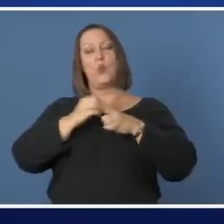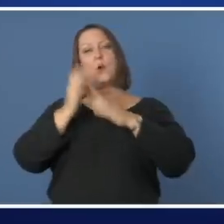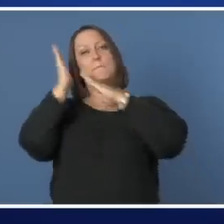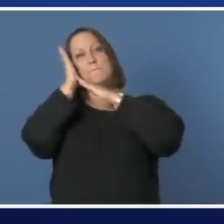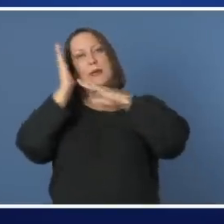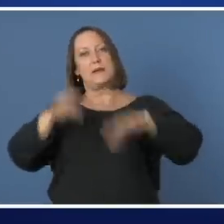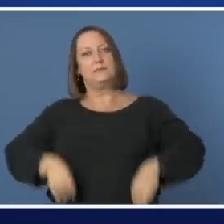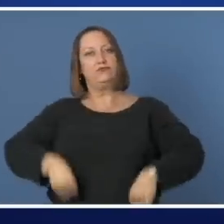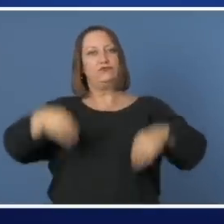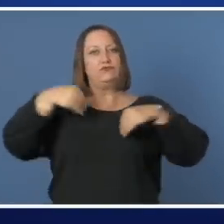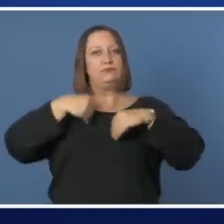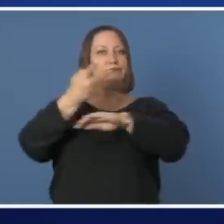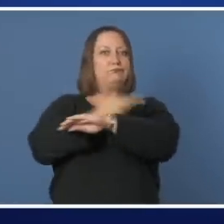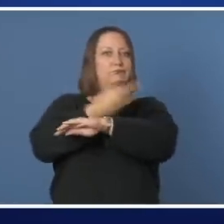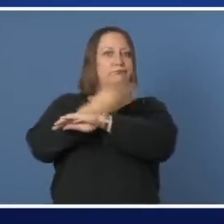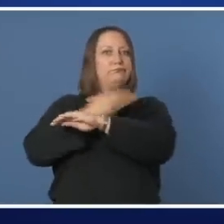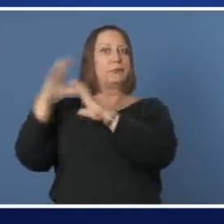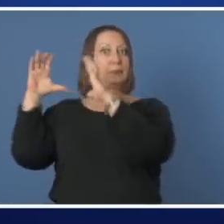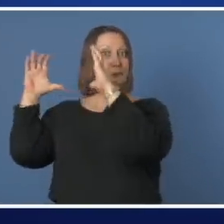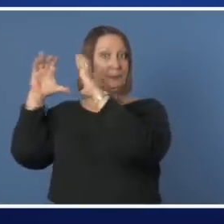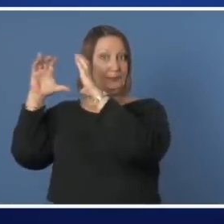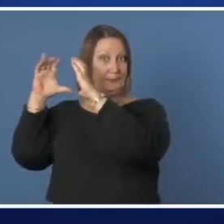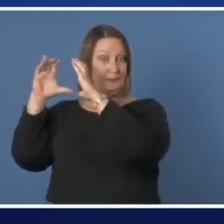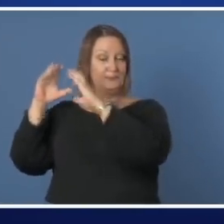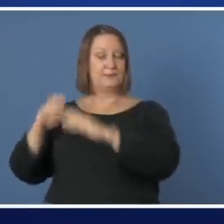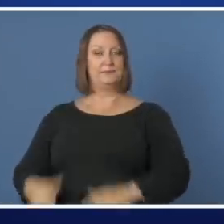another way people can become infected